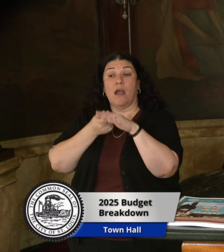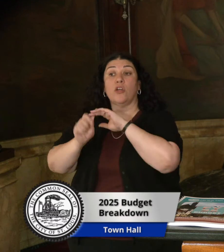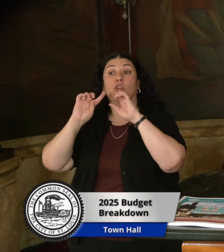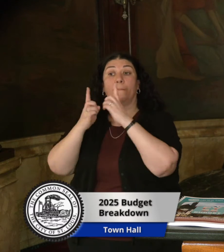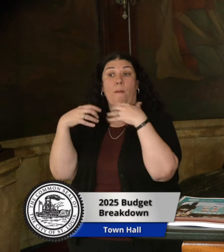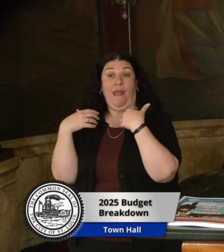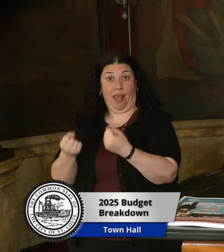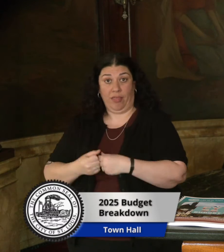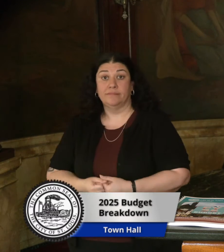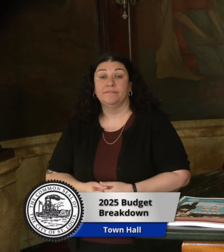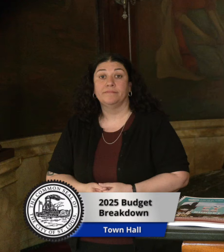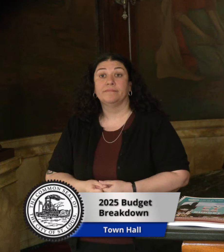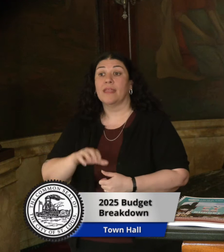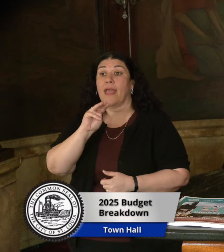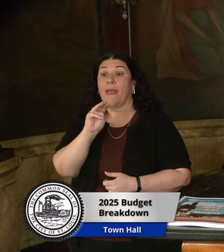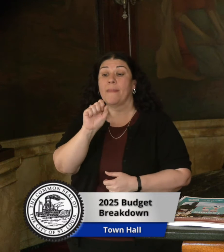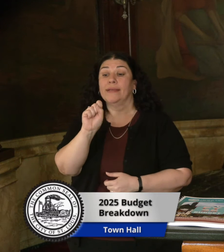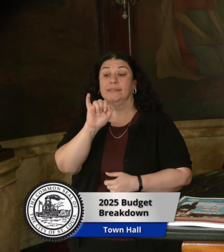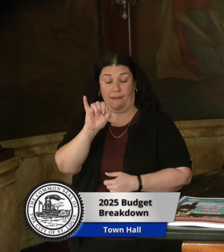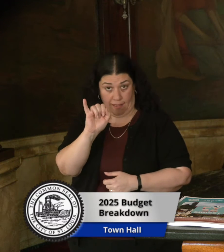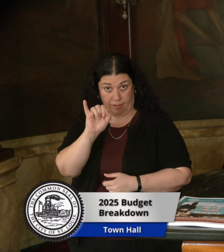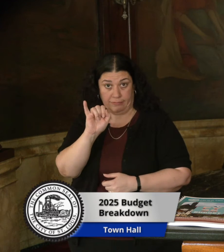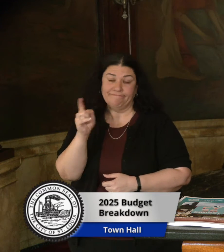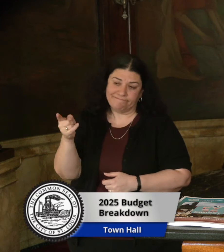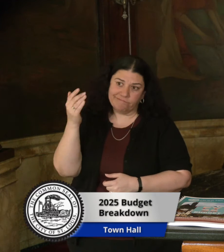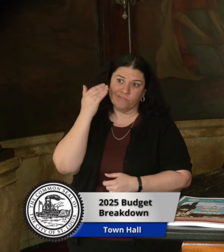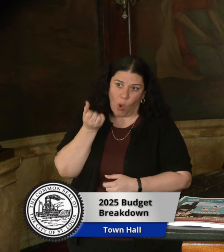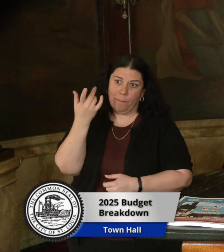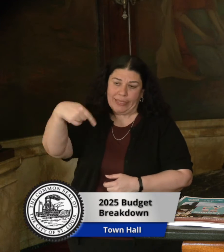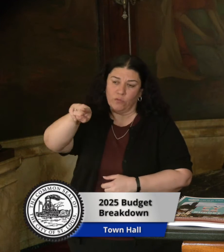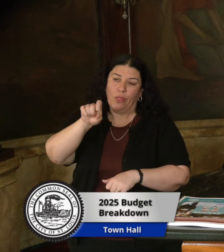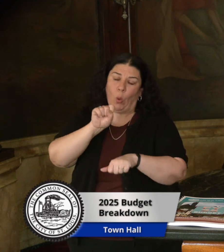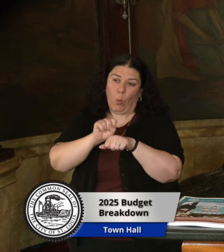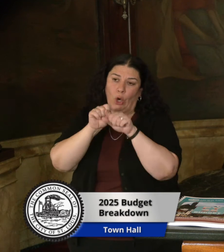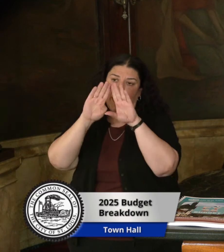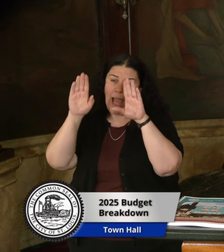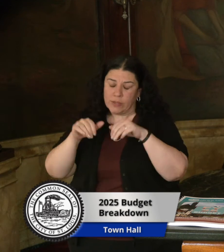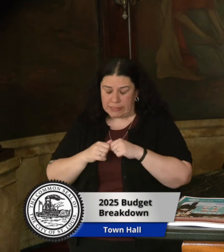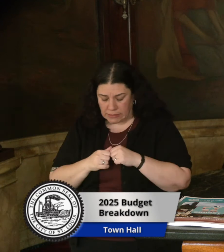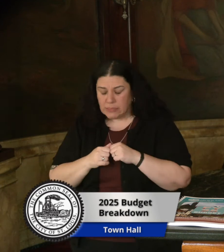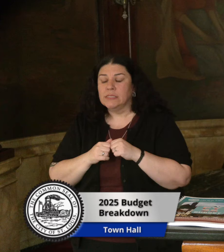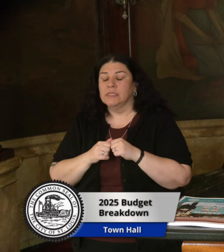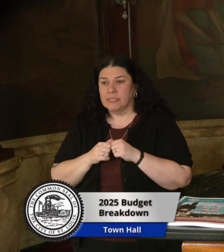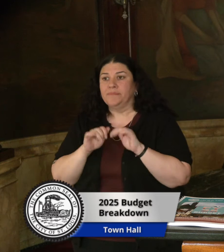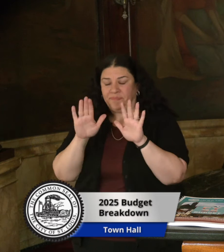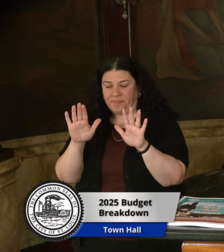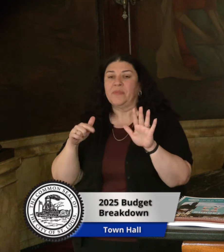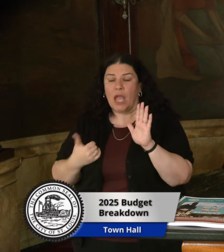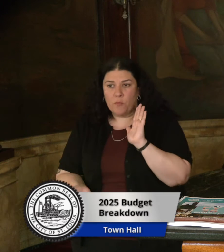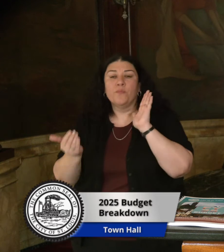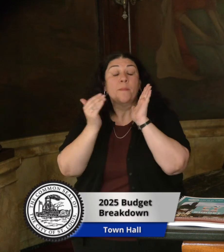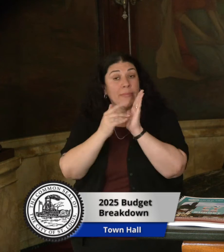Health. Regarding MSI, or known by many of you as the workhouse, let me reiterate what I've said